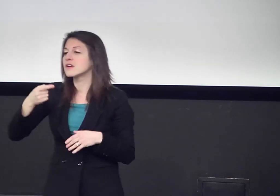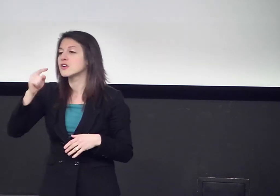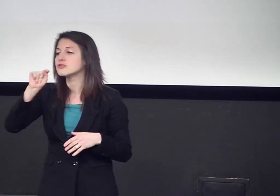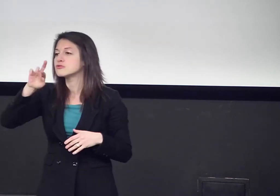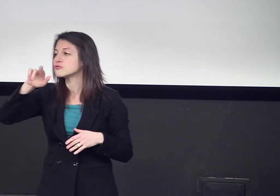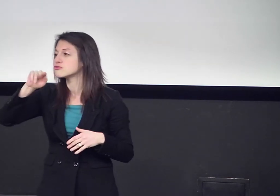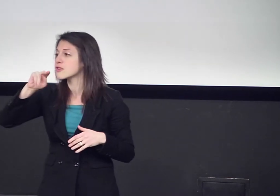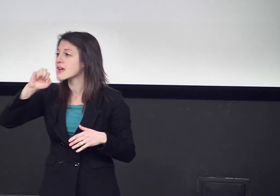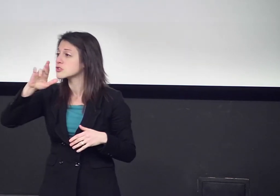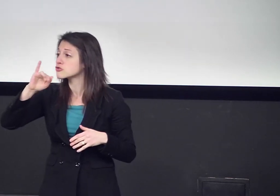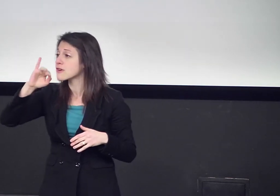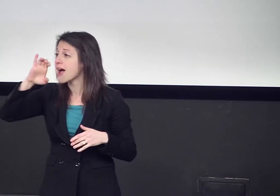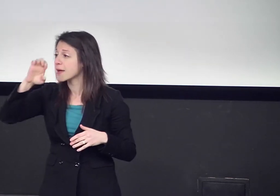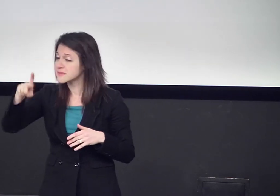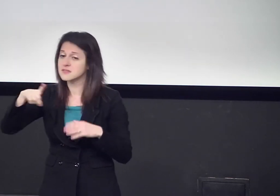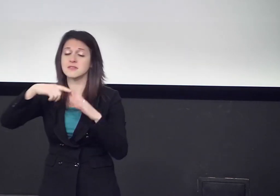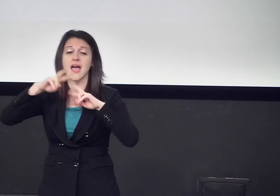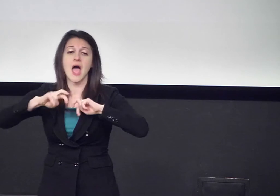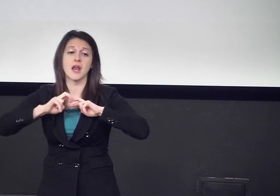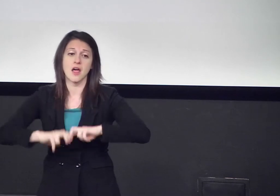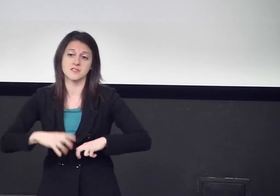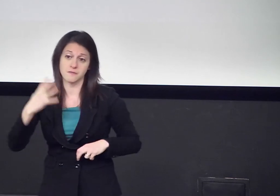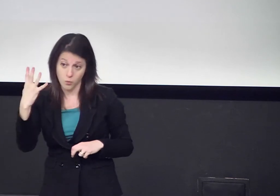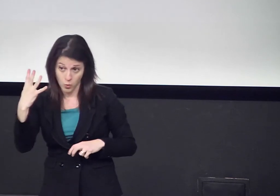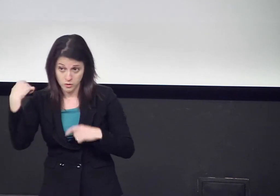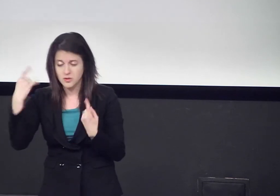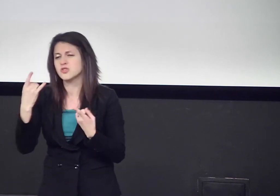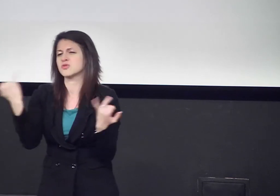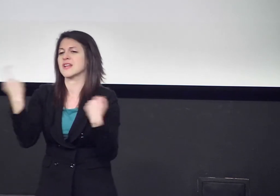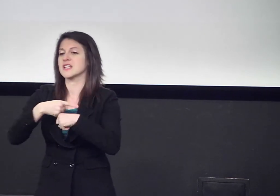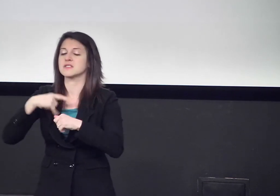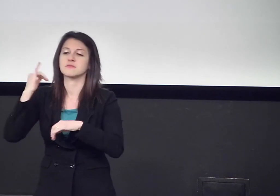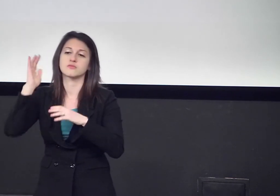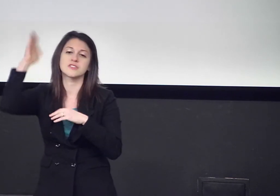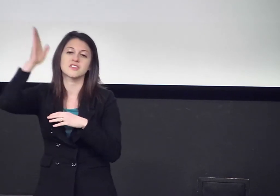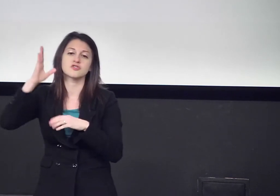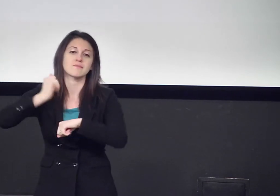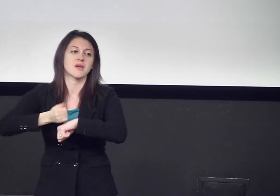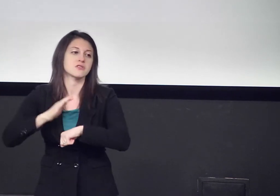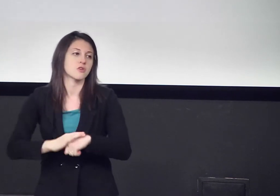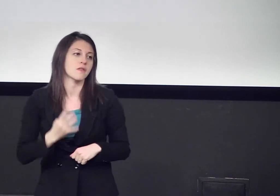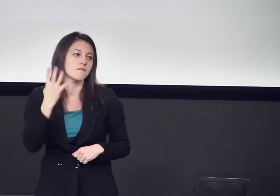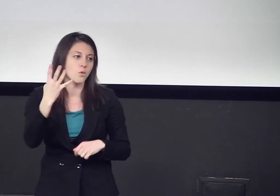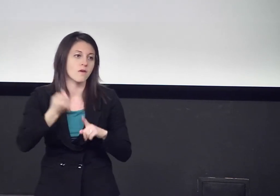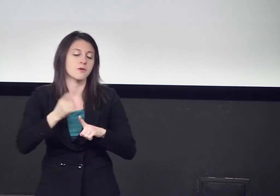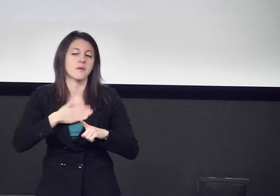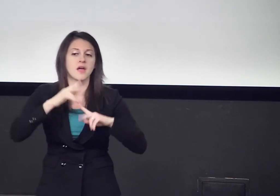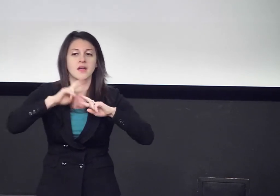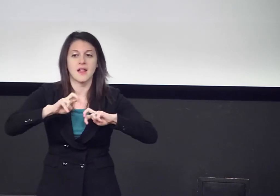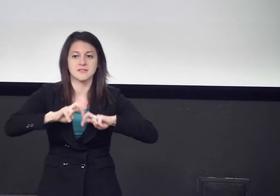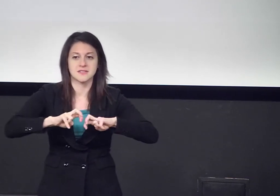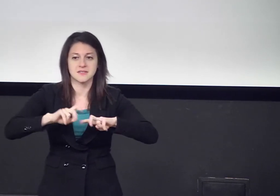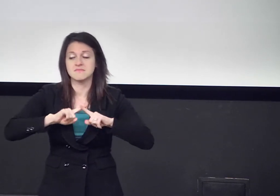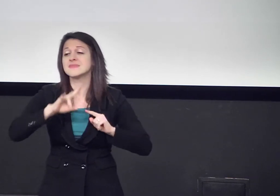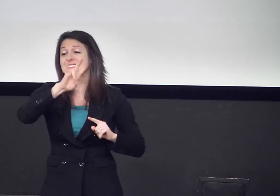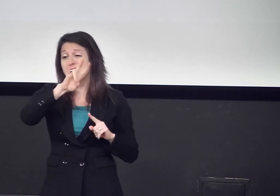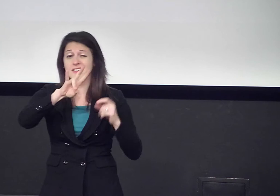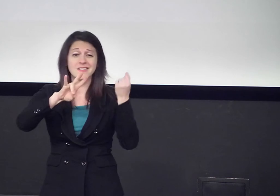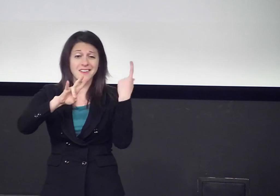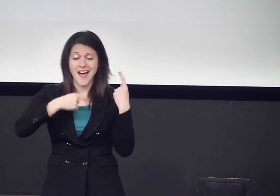7 individuals. I've transcribed and analyzed 4. And so today, my presentation is based on the 4 that I've done my analysis